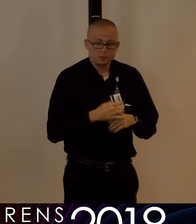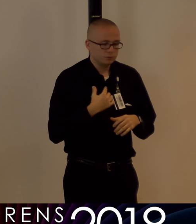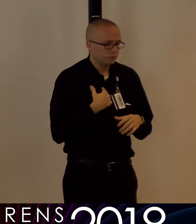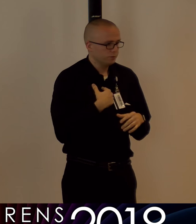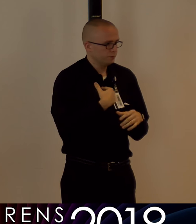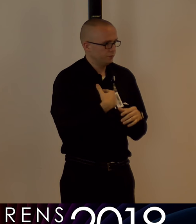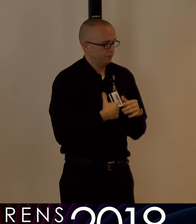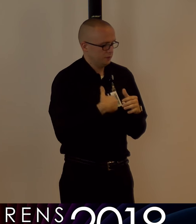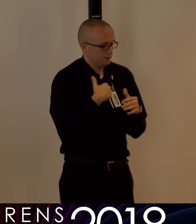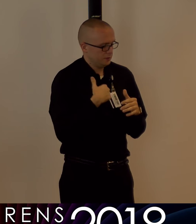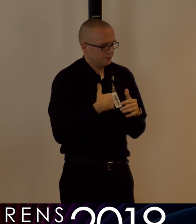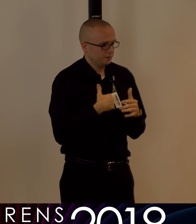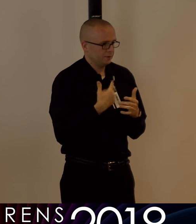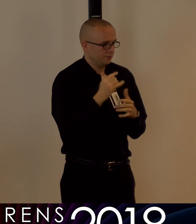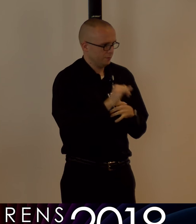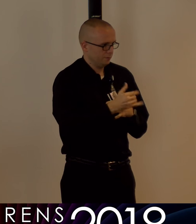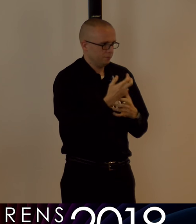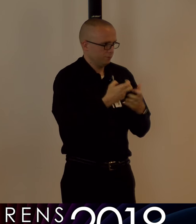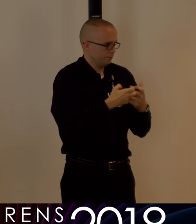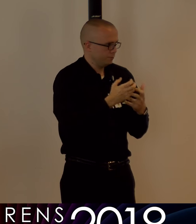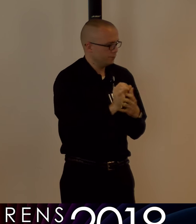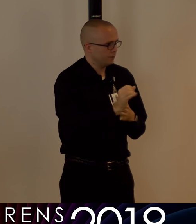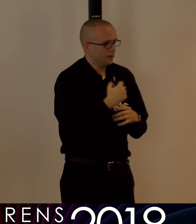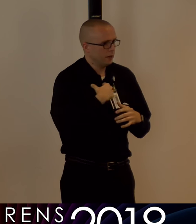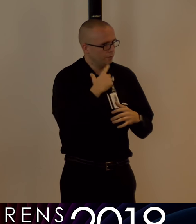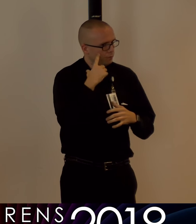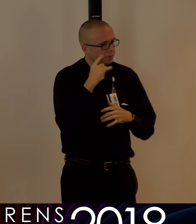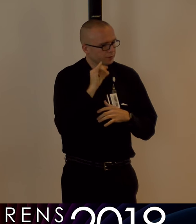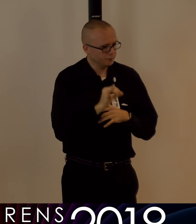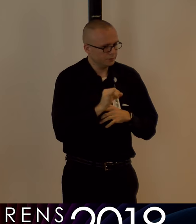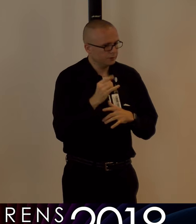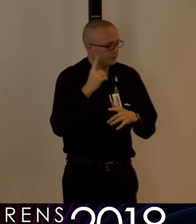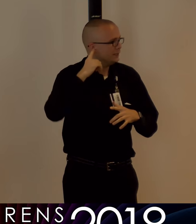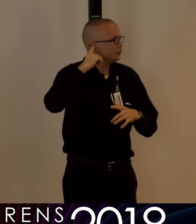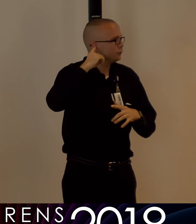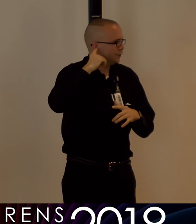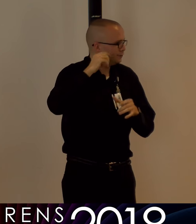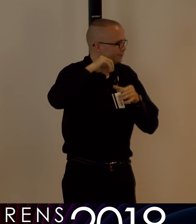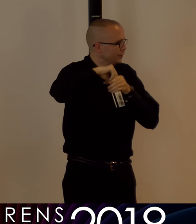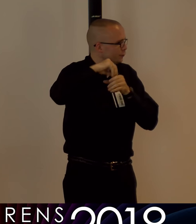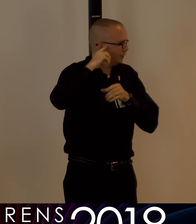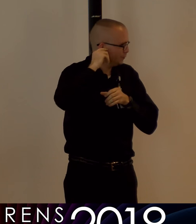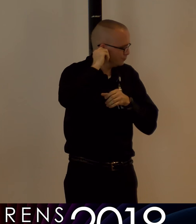Vestibular. Vestibular, yep. I would tend to think of those as related to the inner ear, but